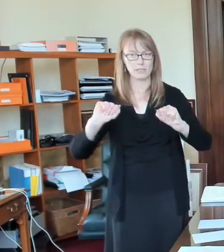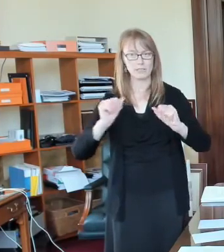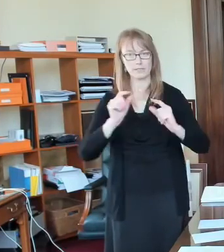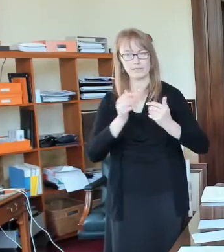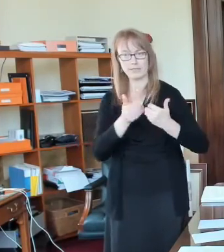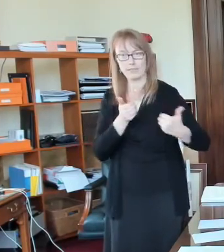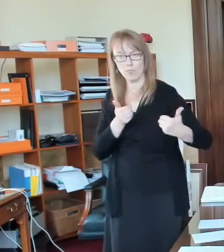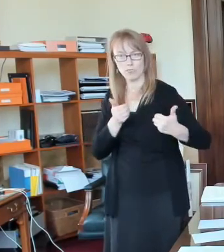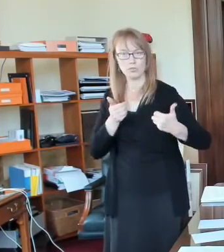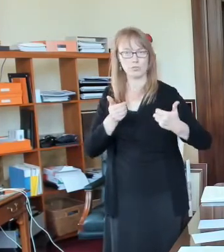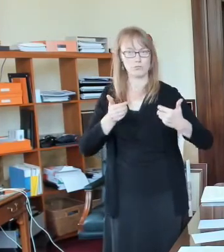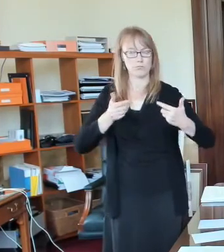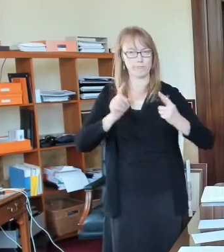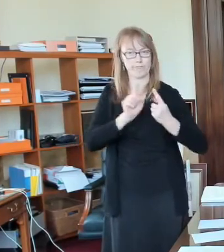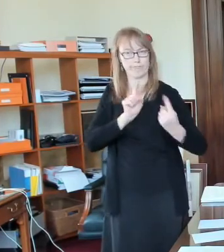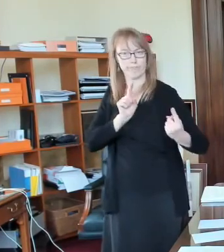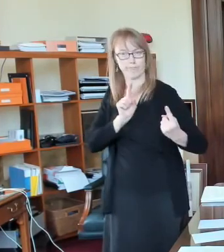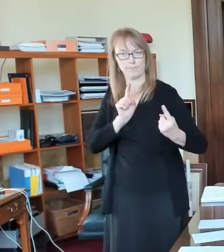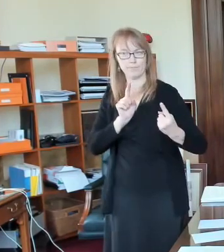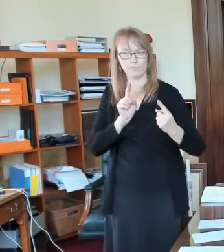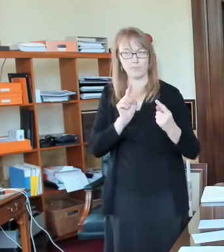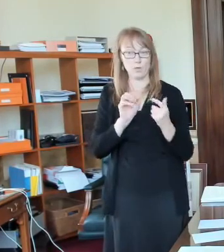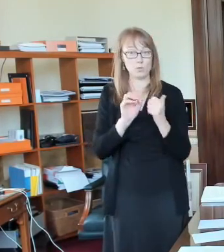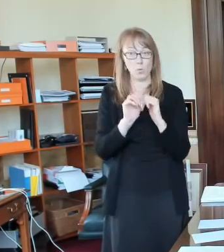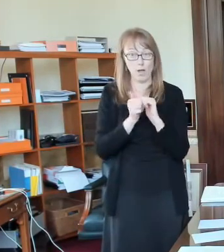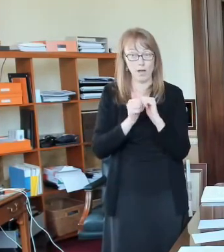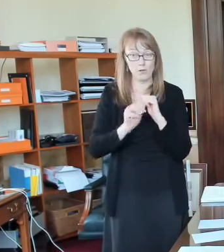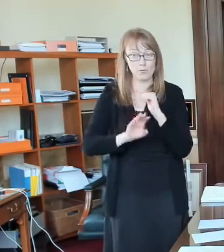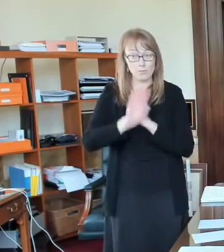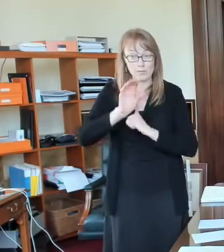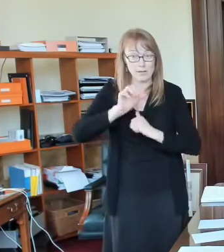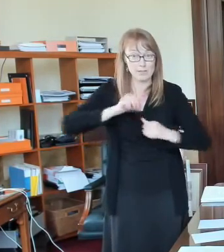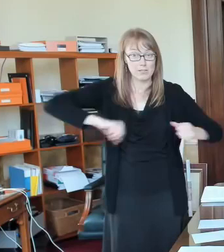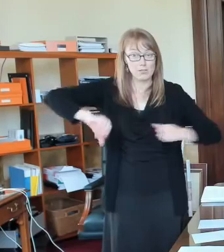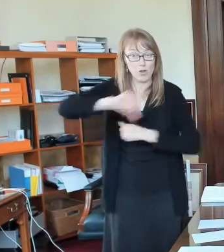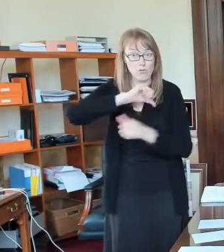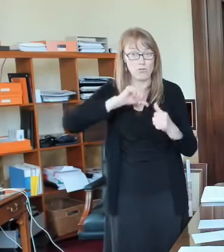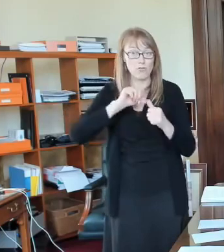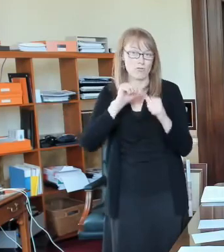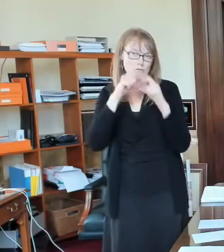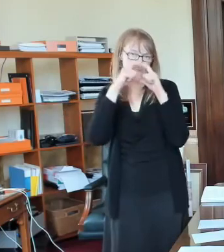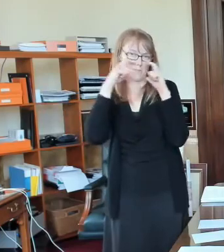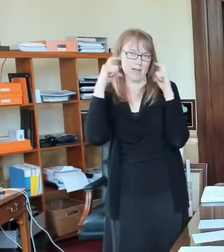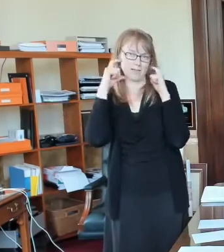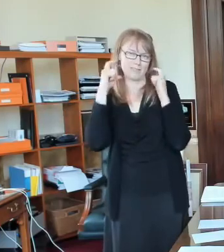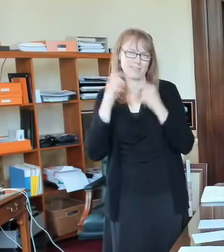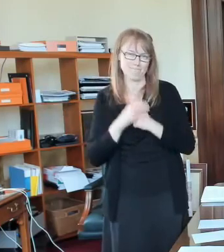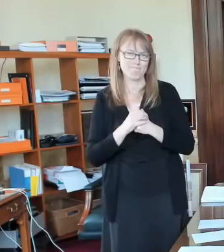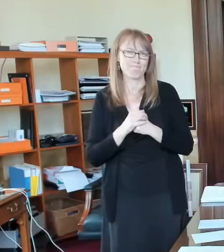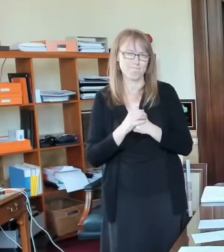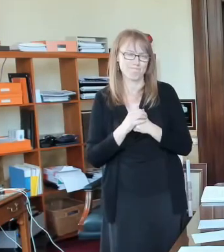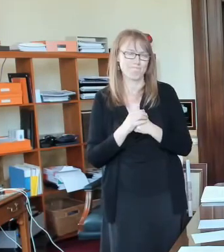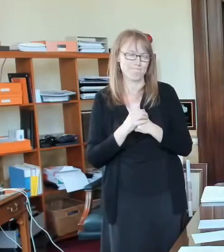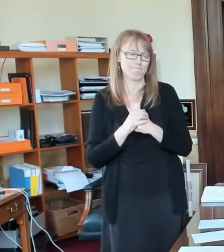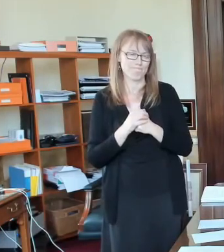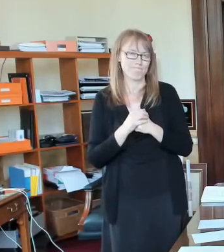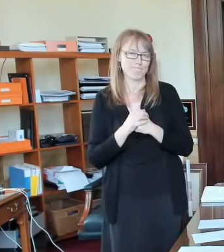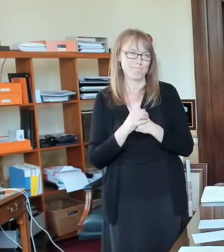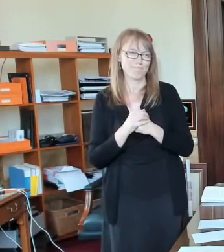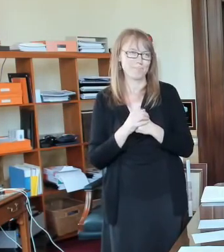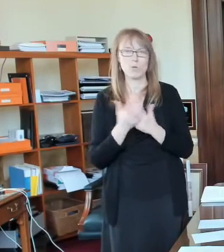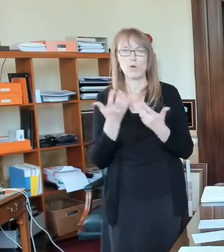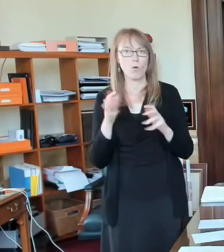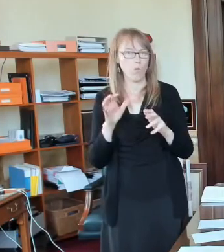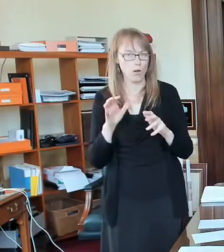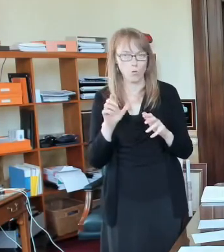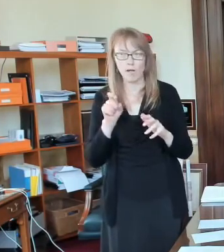now. We just don't want to pull back on opening our businesses. Almost